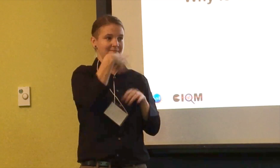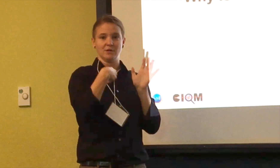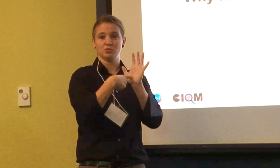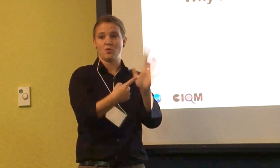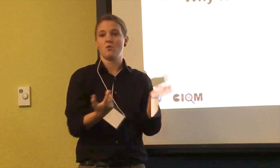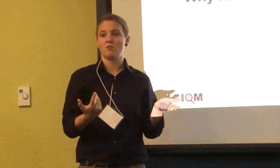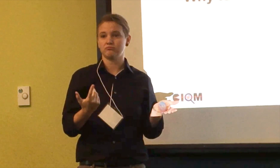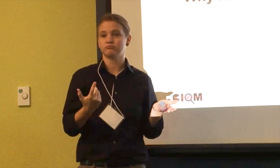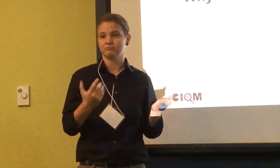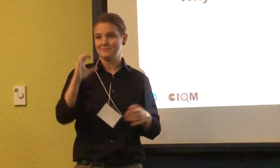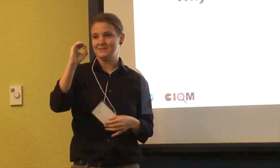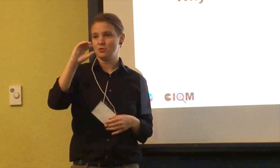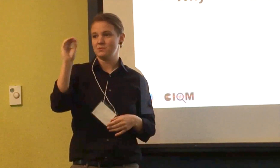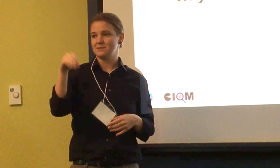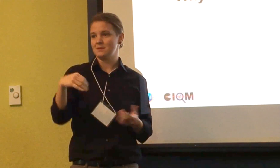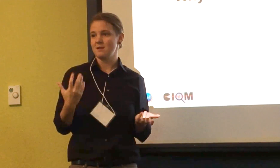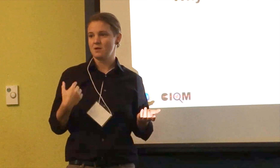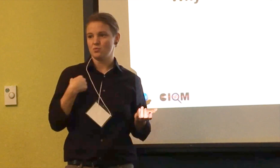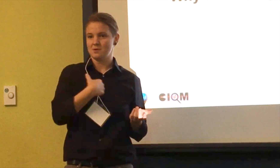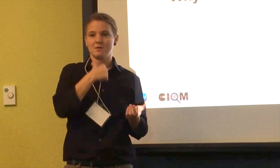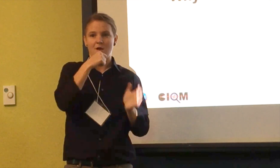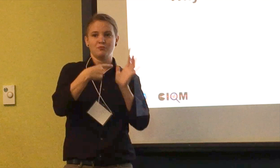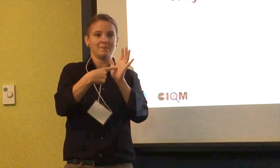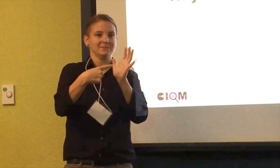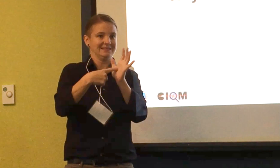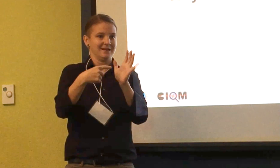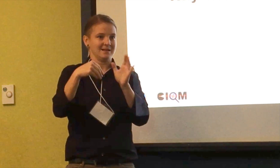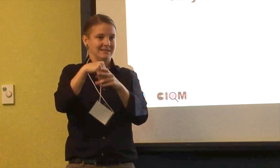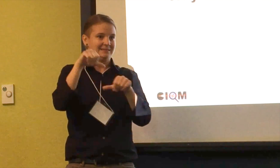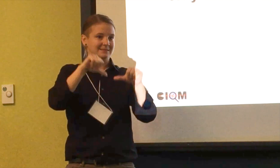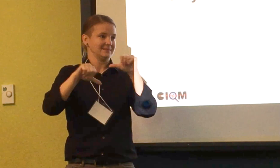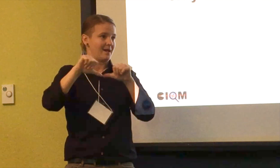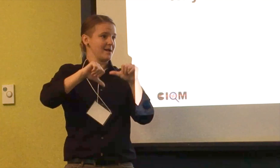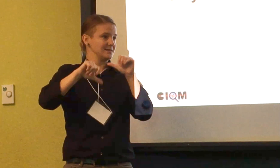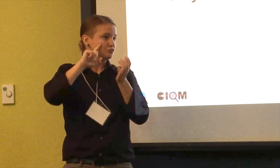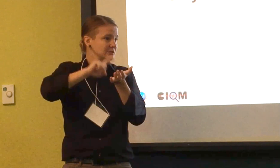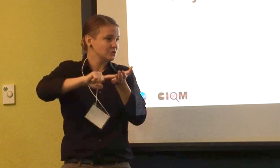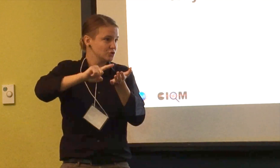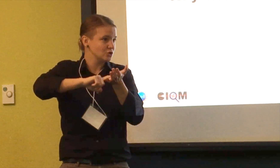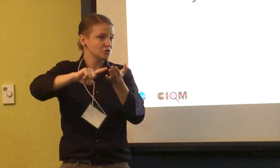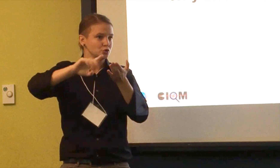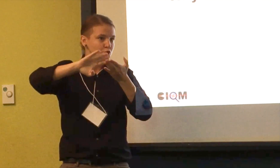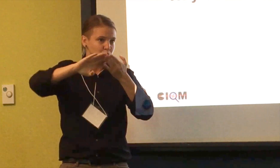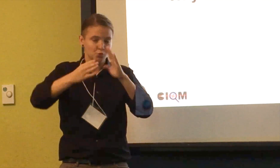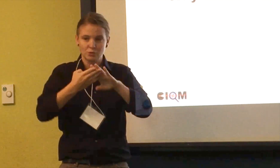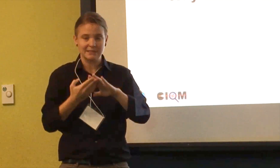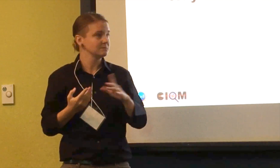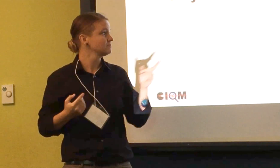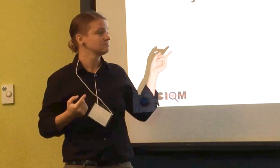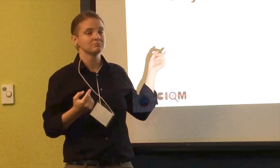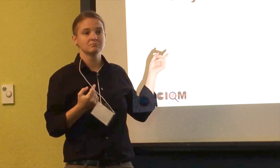deaf individuals who might enter this program? Well, recall the statistic that I opened with,